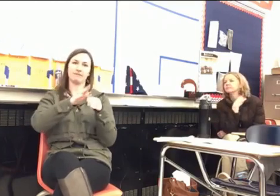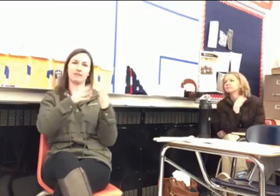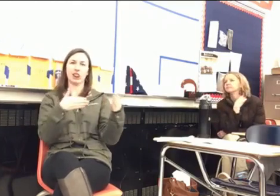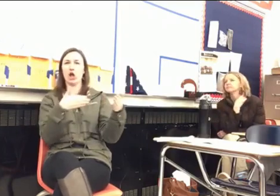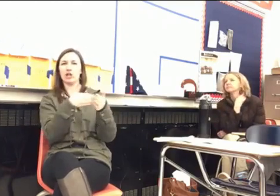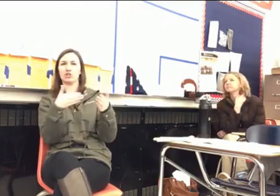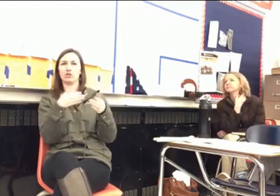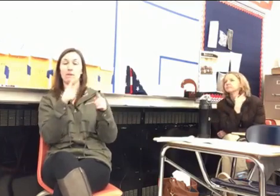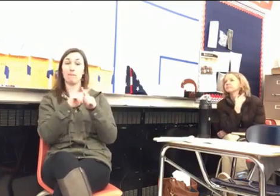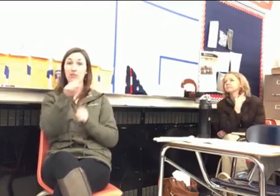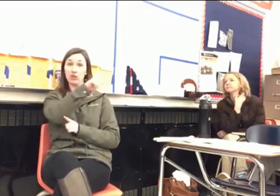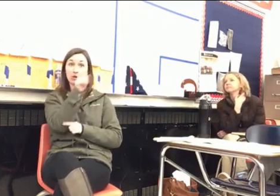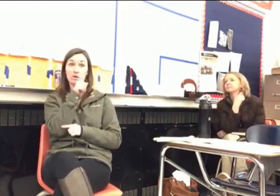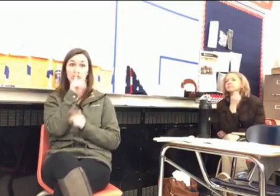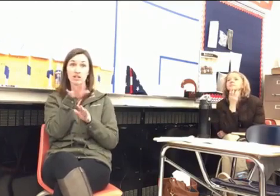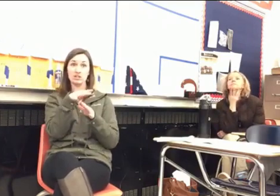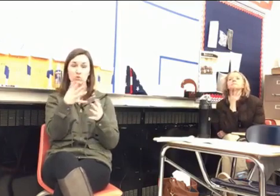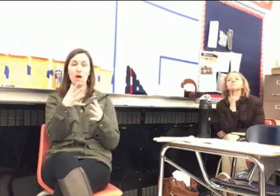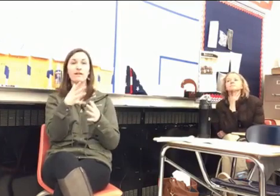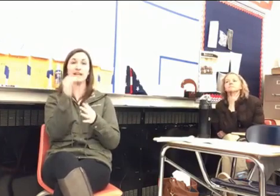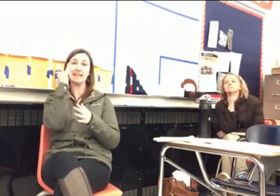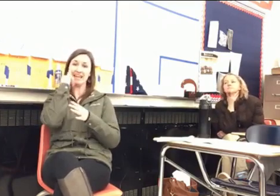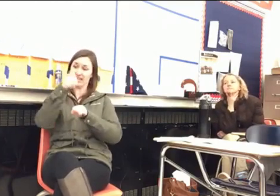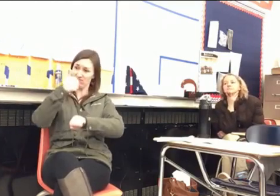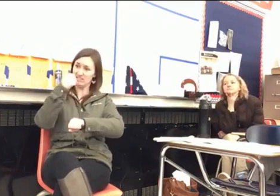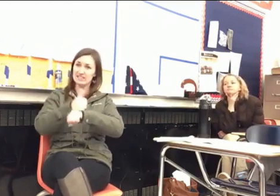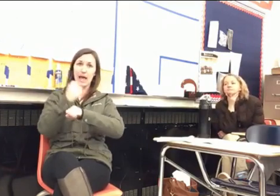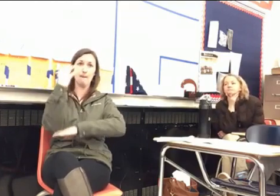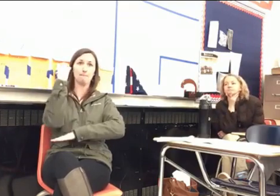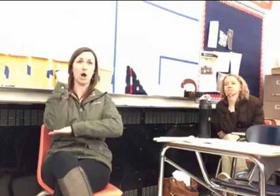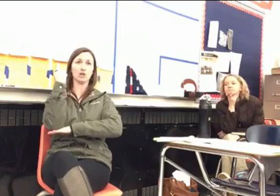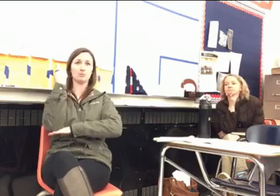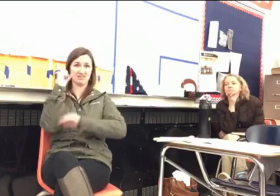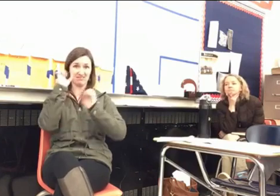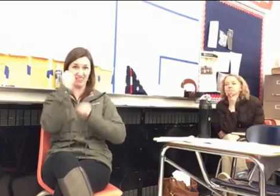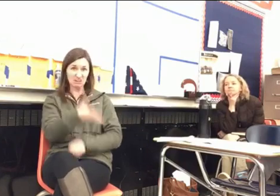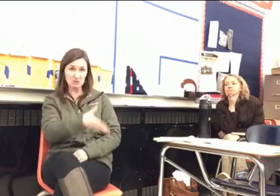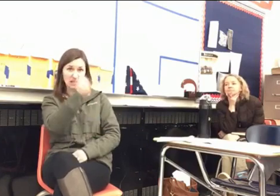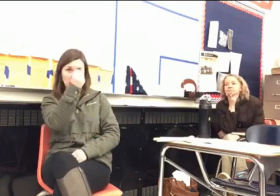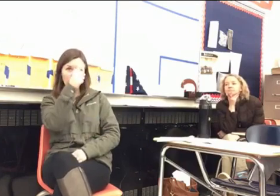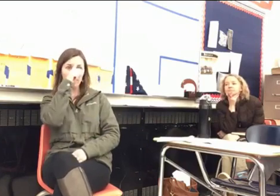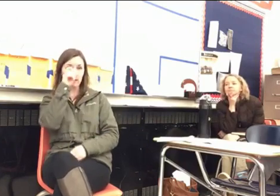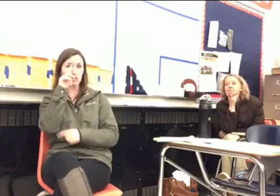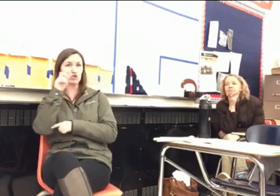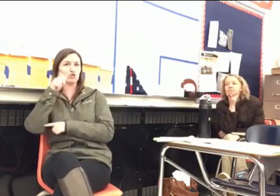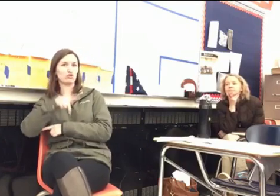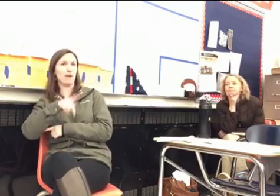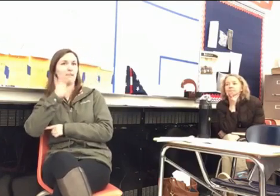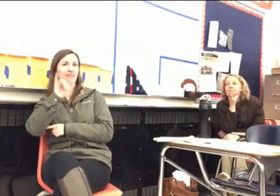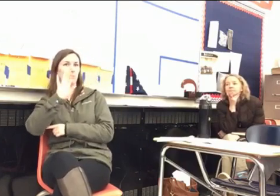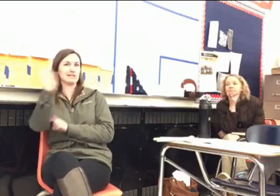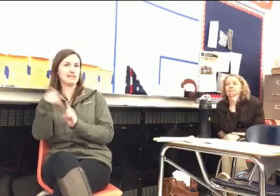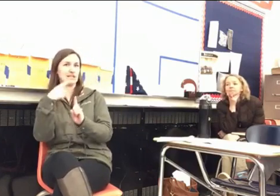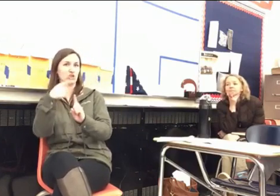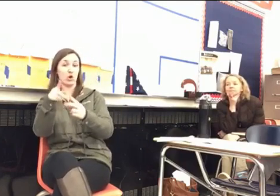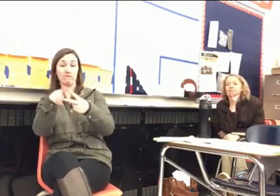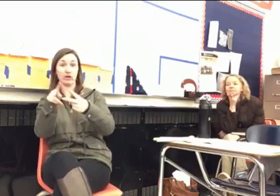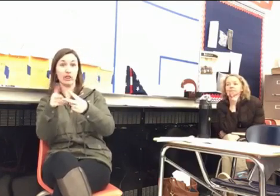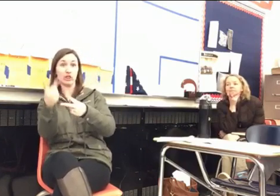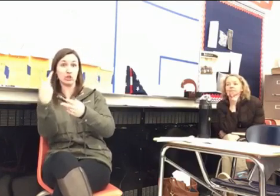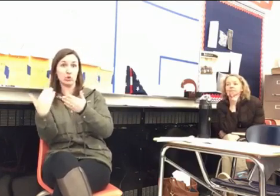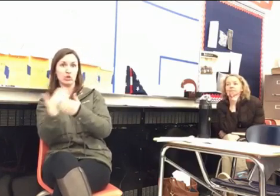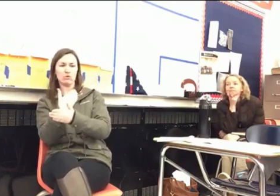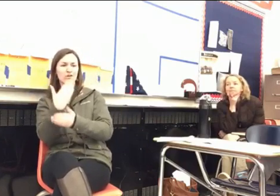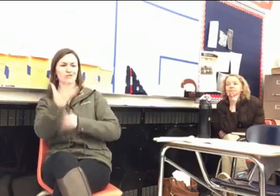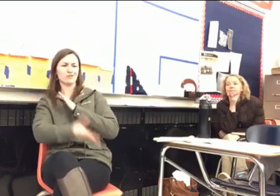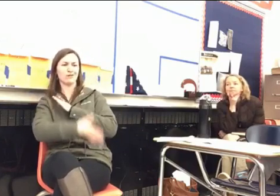you take away monuments? Because that's what he did in the first week of his presidency, is he removed the ones that were just put in. So that's an easy way to help remember